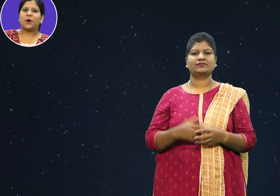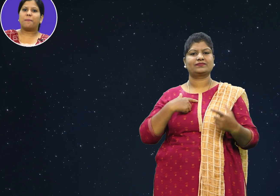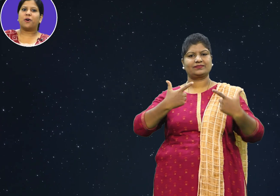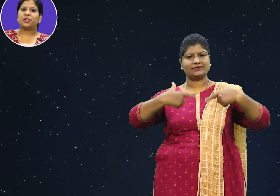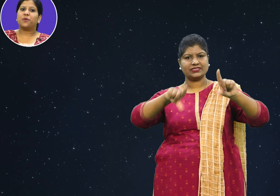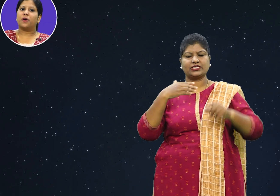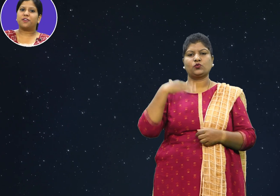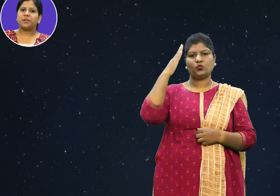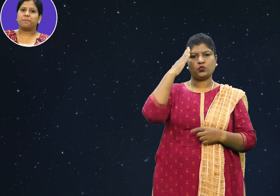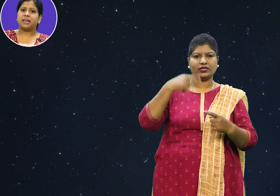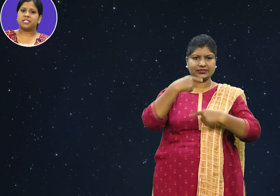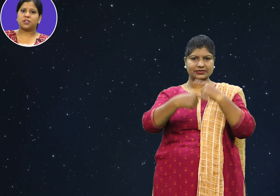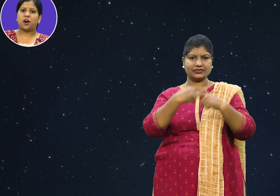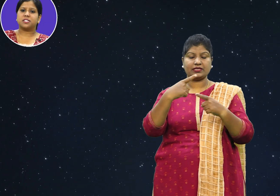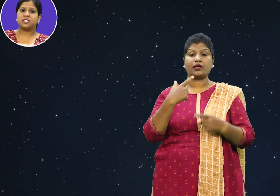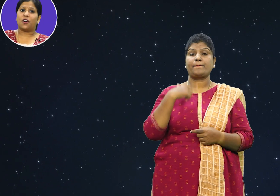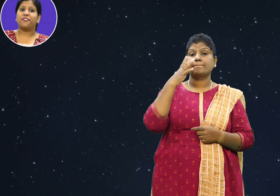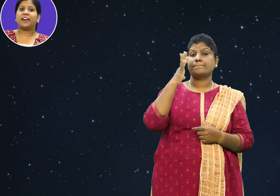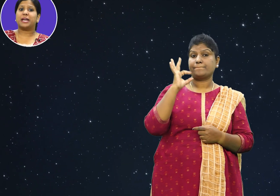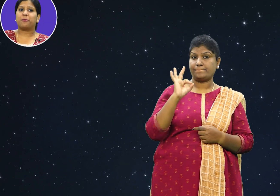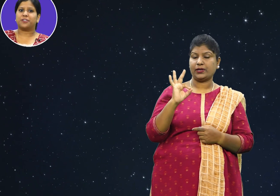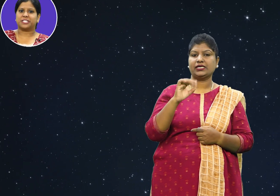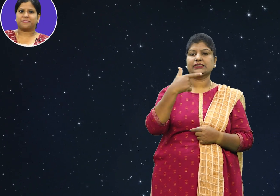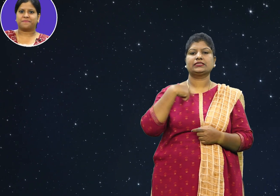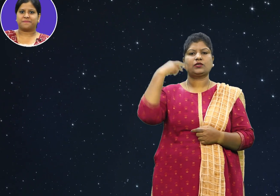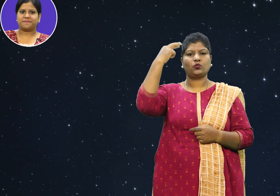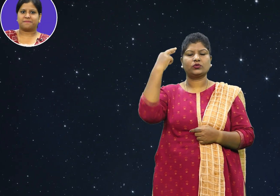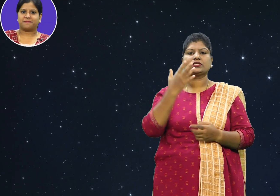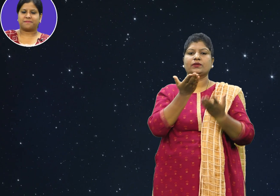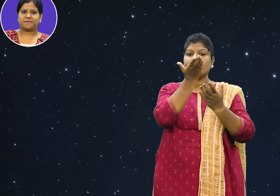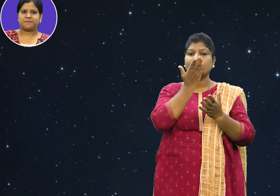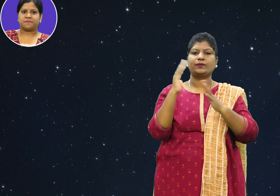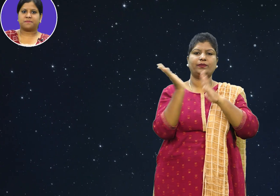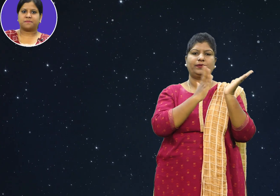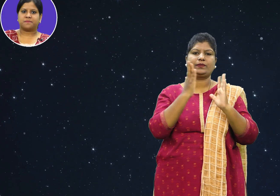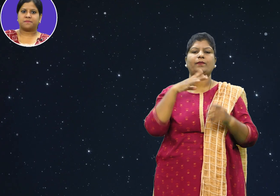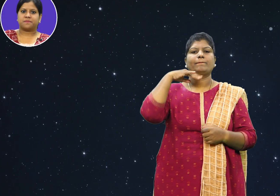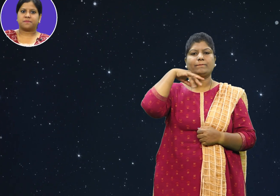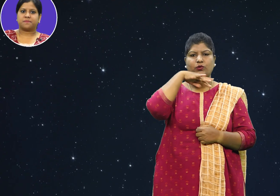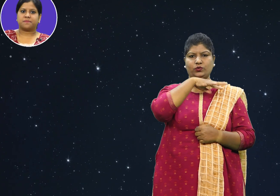Let's know about one of the major causes of air pollution.